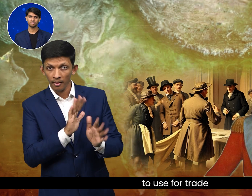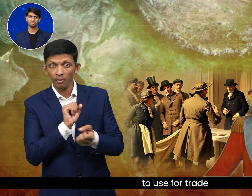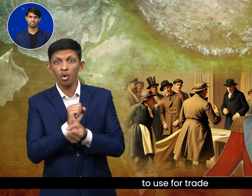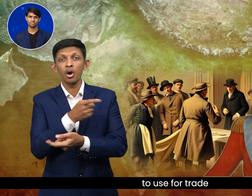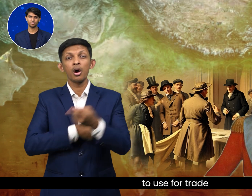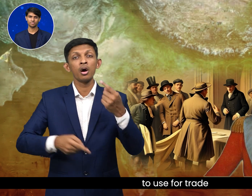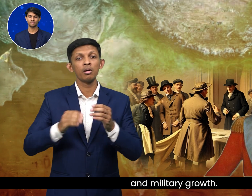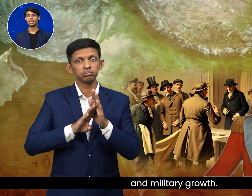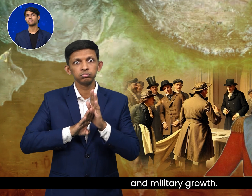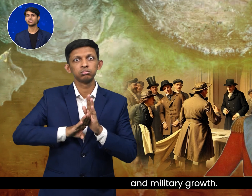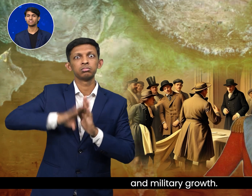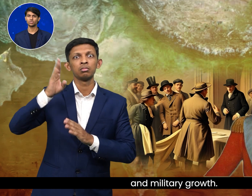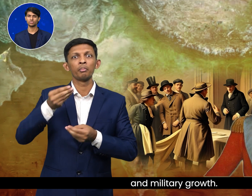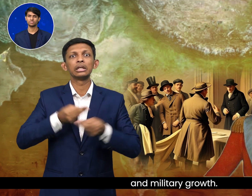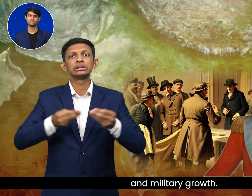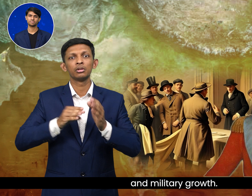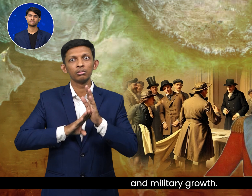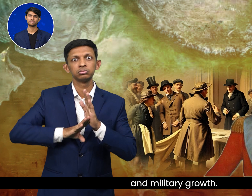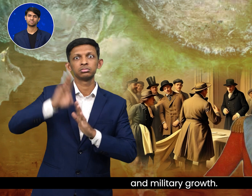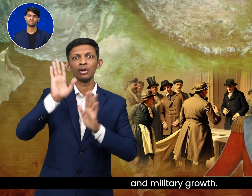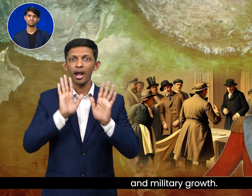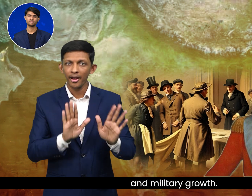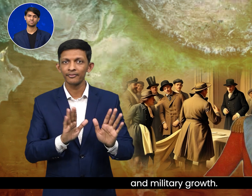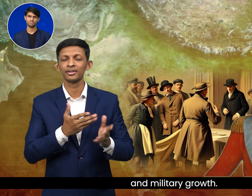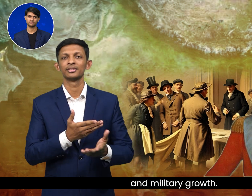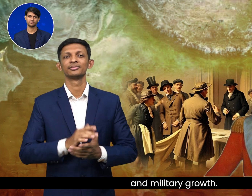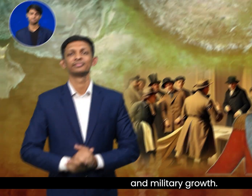trade and military growth.